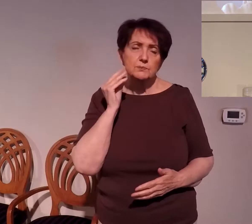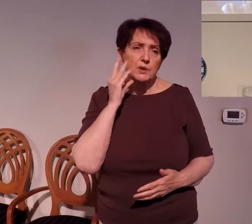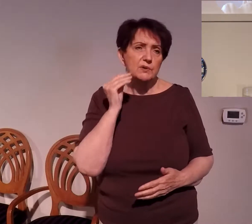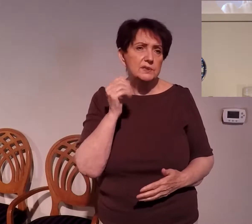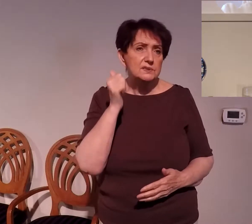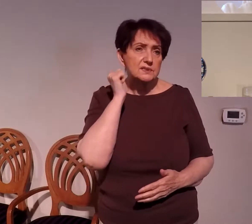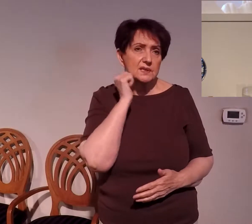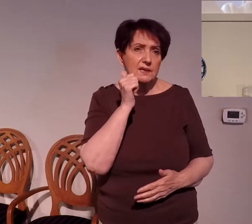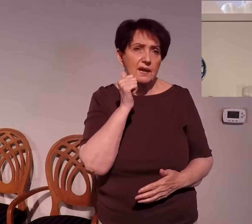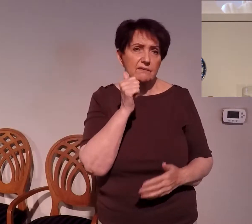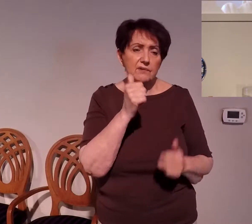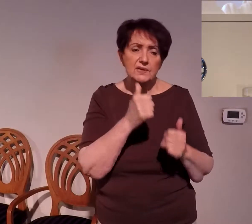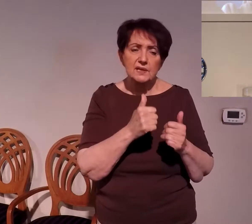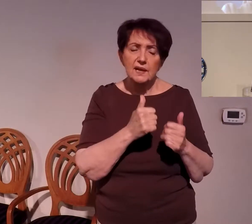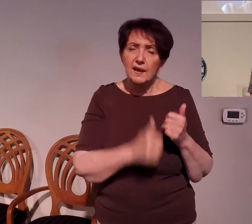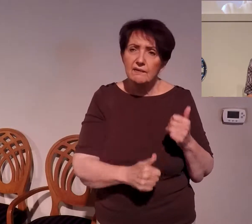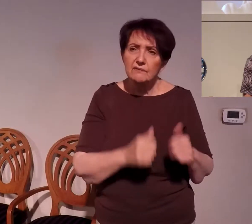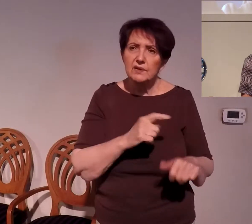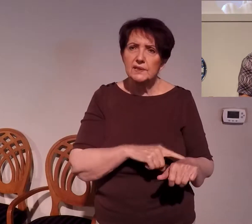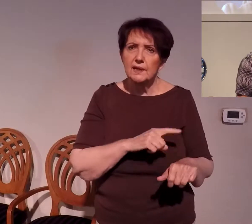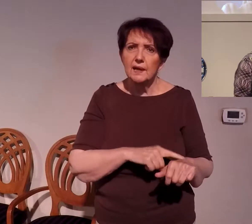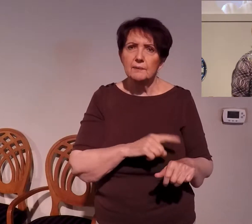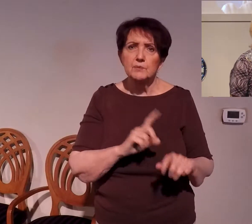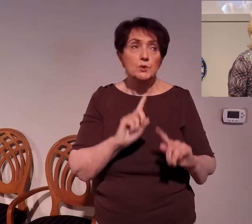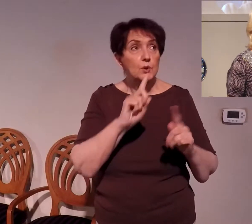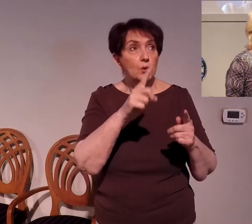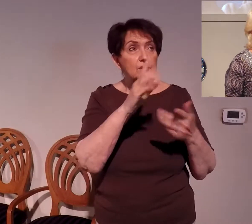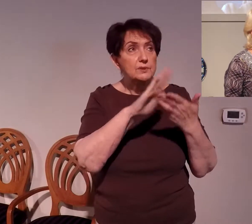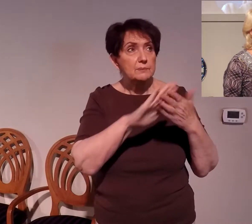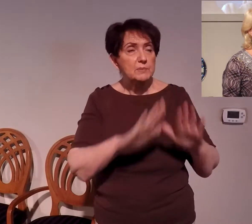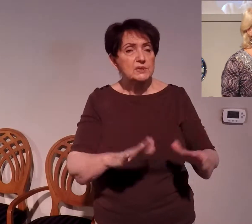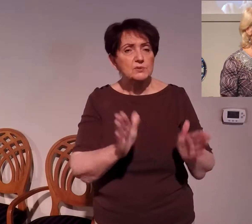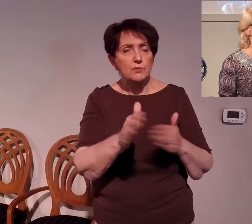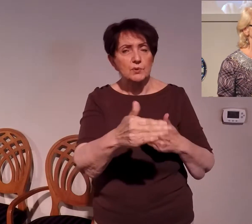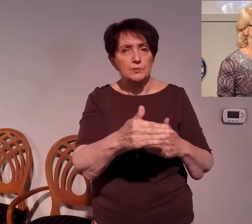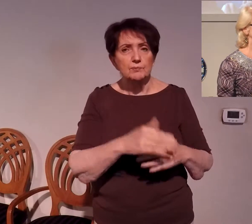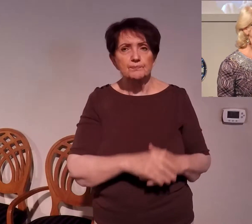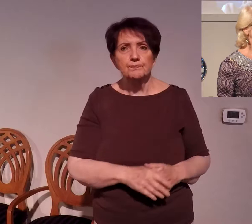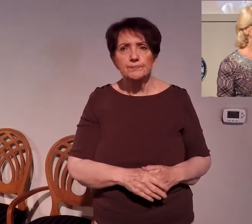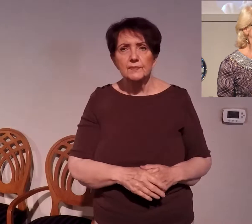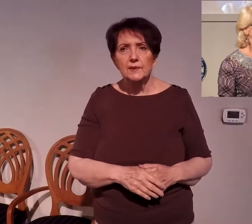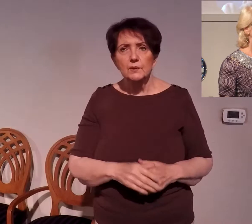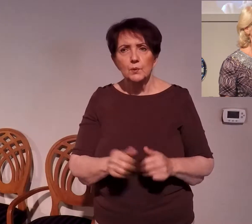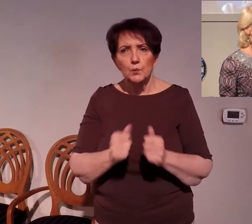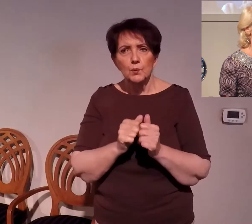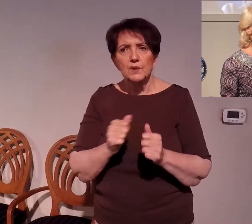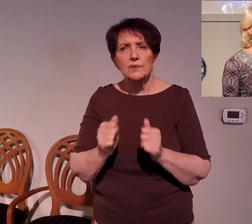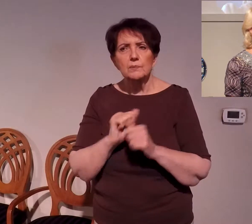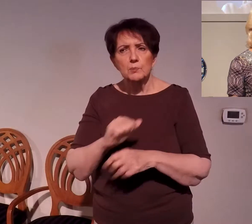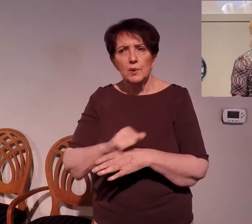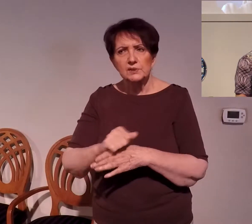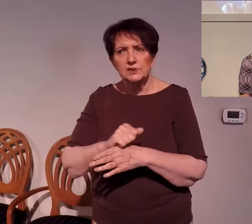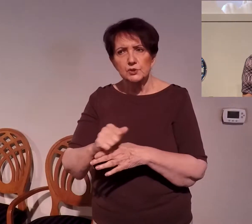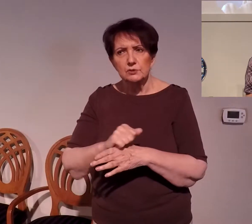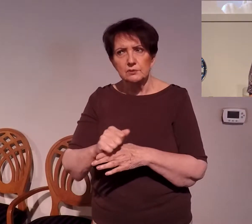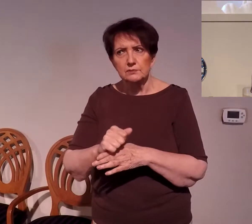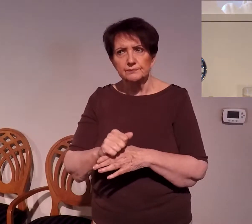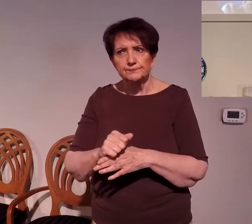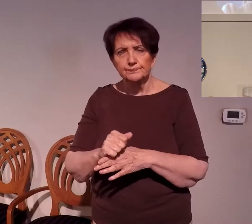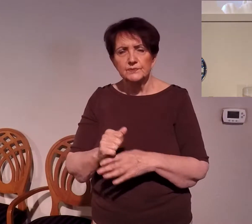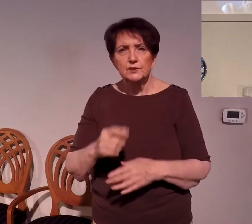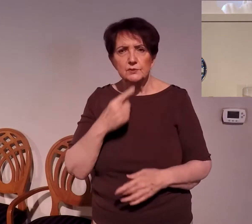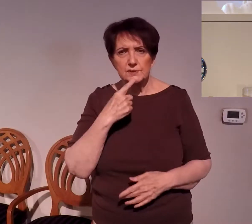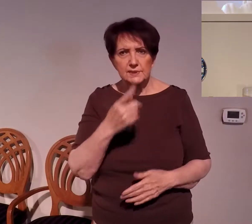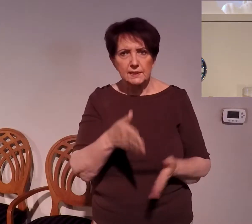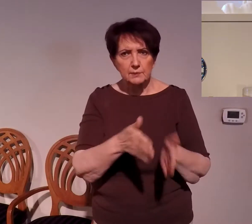every single time you go up there into the peace room and you spend time with a practitioner who is saying a prayer for